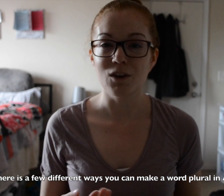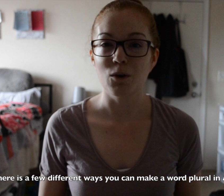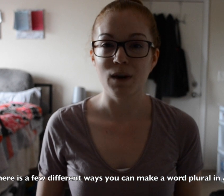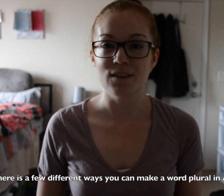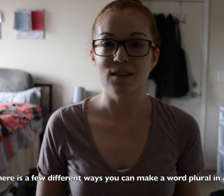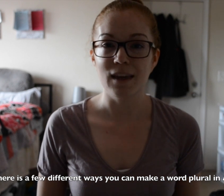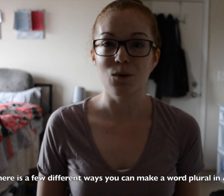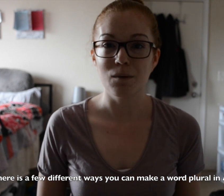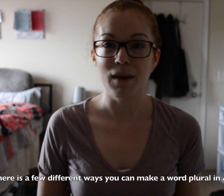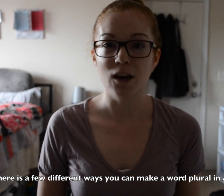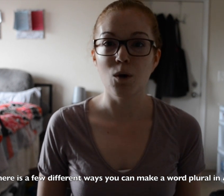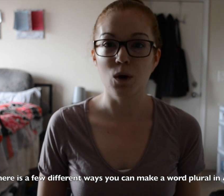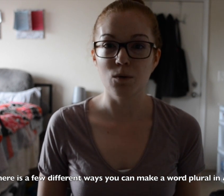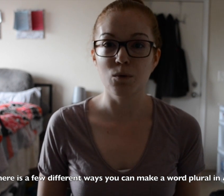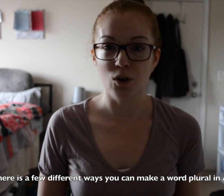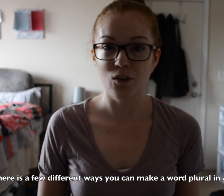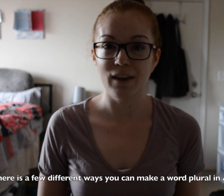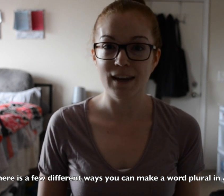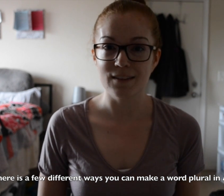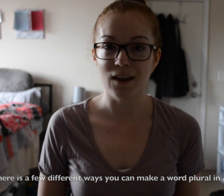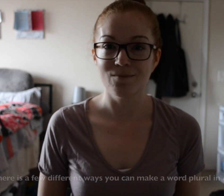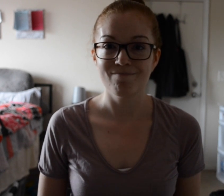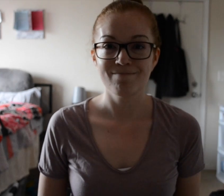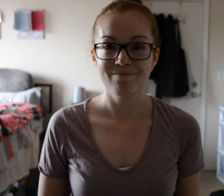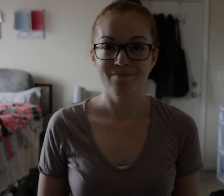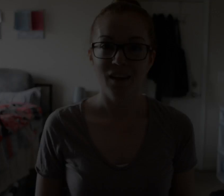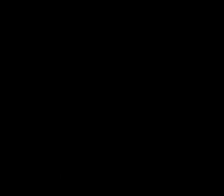different ways that you can make a word plural in ASL.